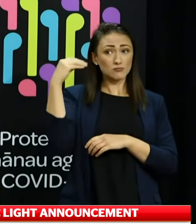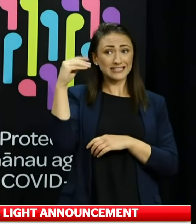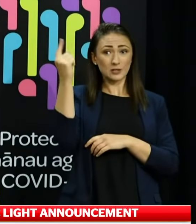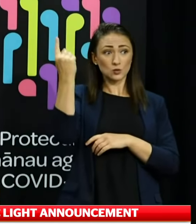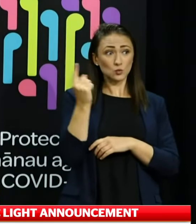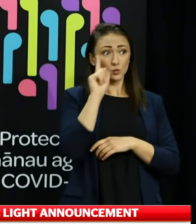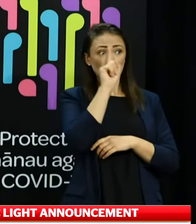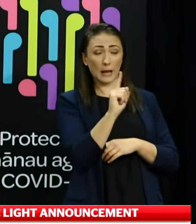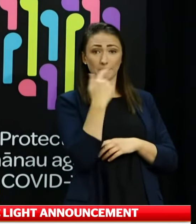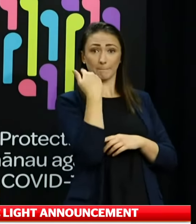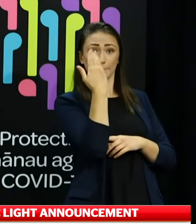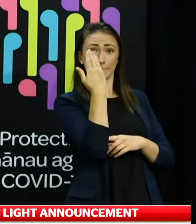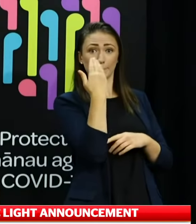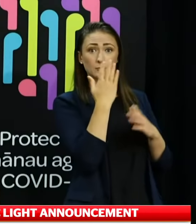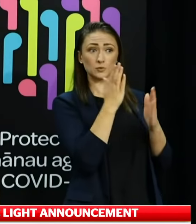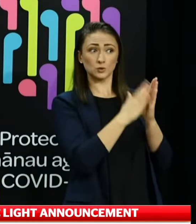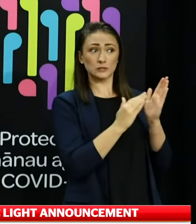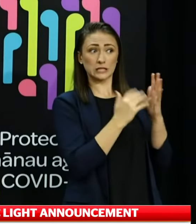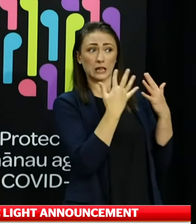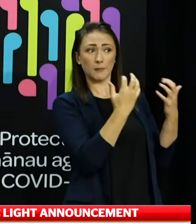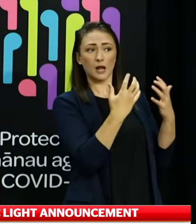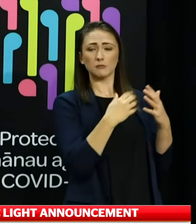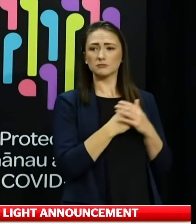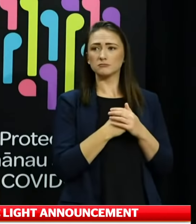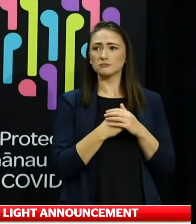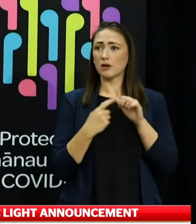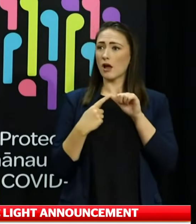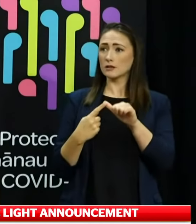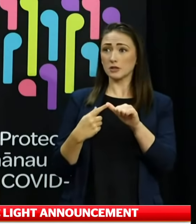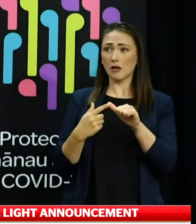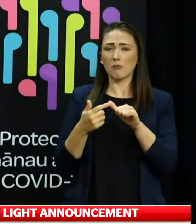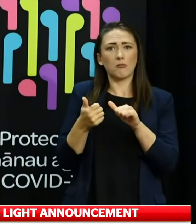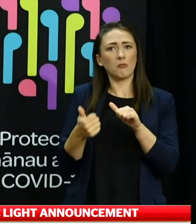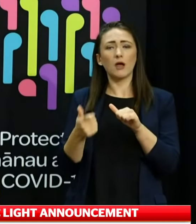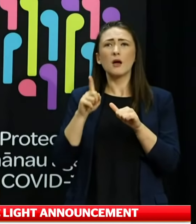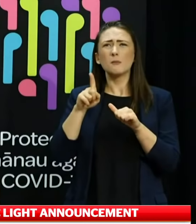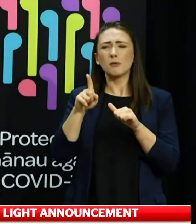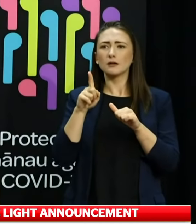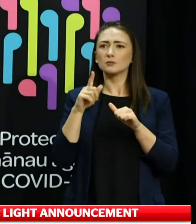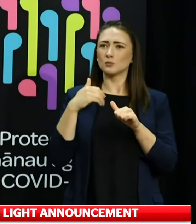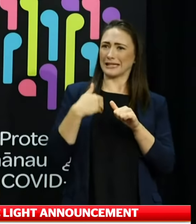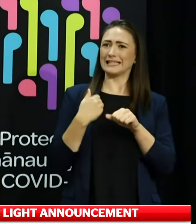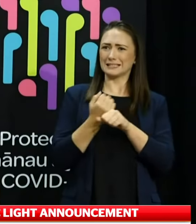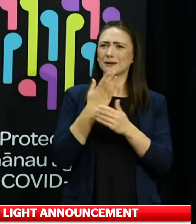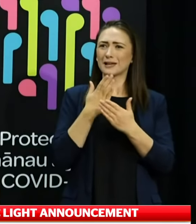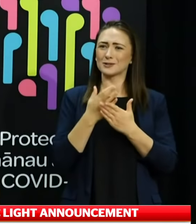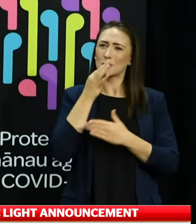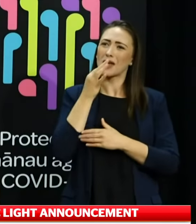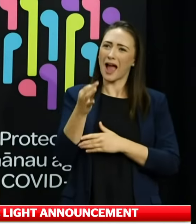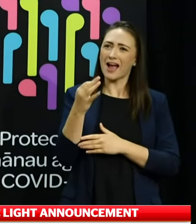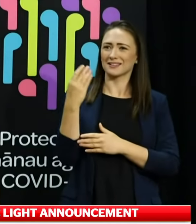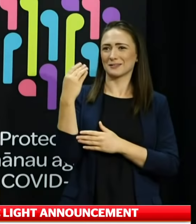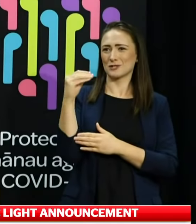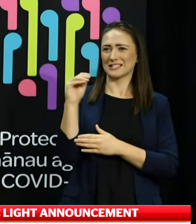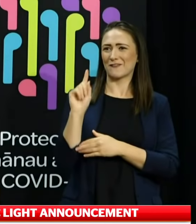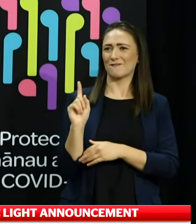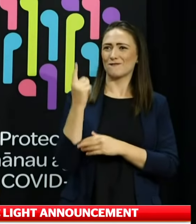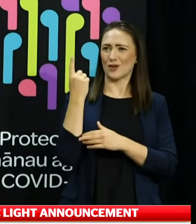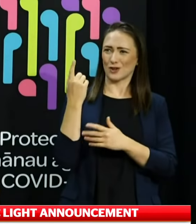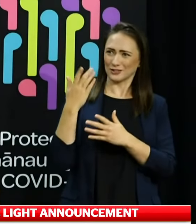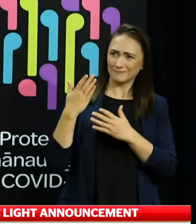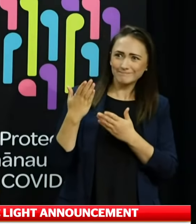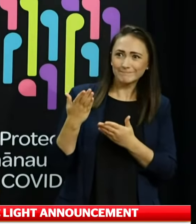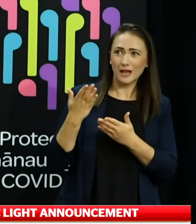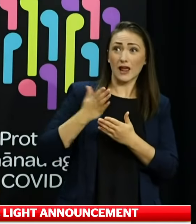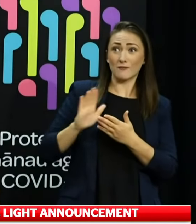Zealand's Parliament should pass a resolution effectively requiring it without talking to him about it first. Do you think, on the back of that, kind of,